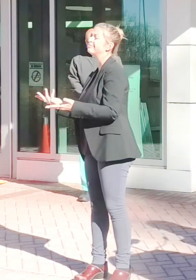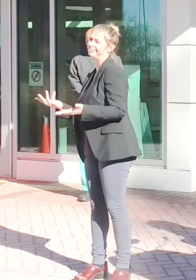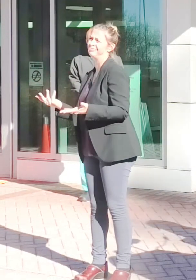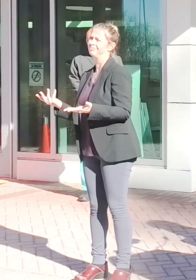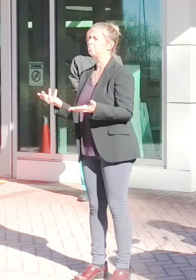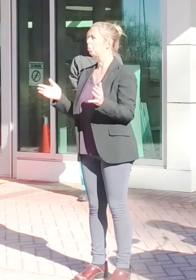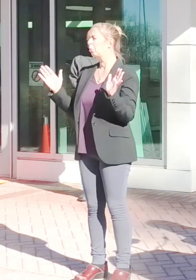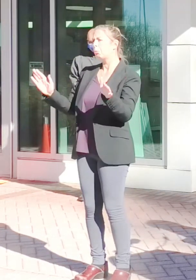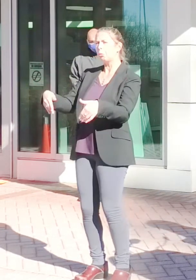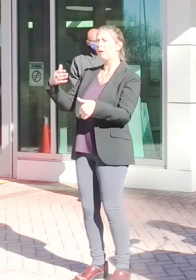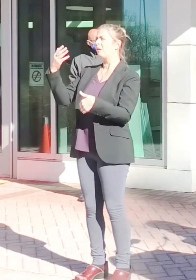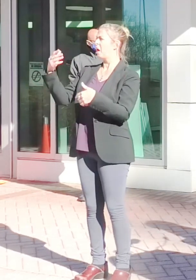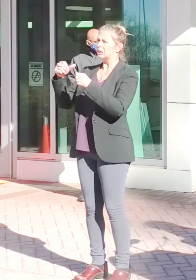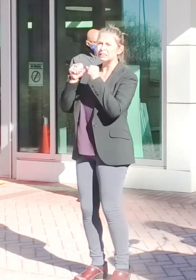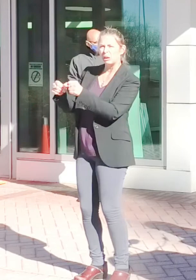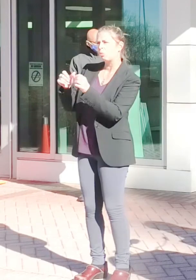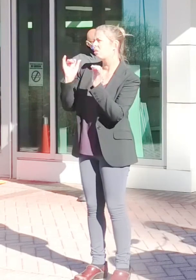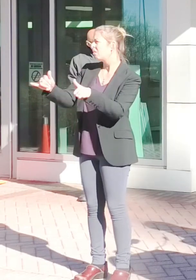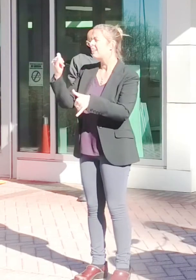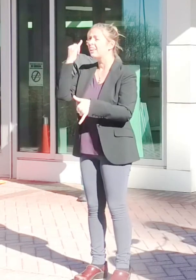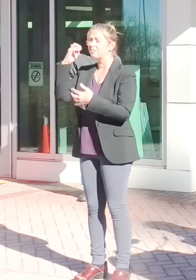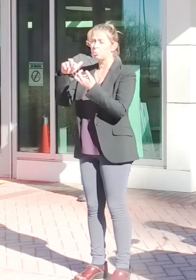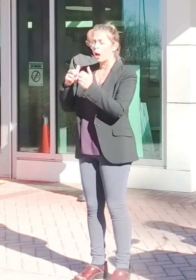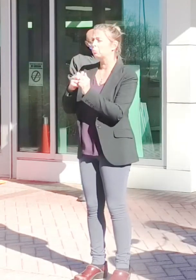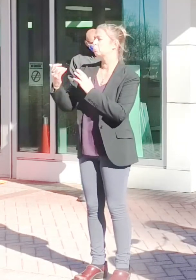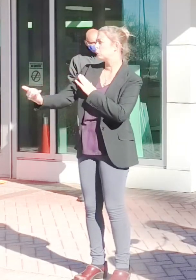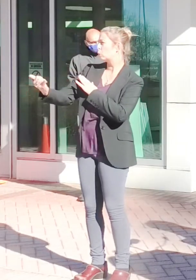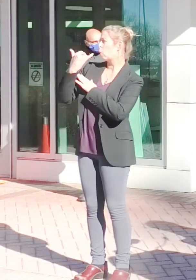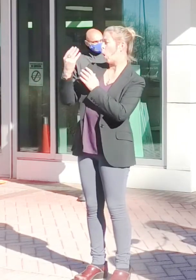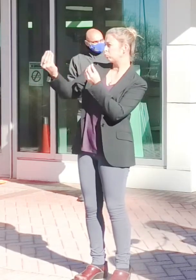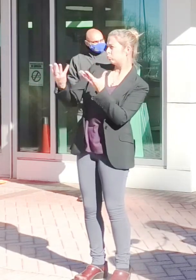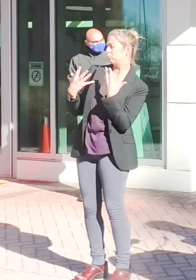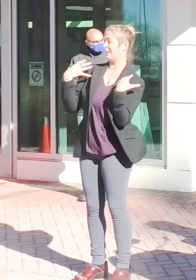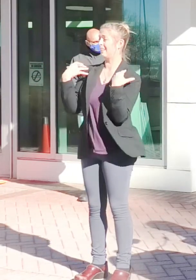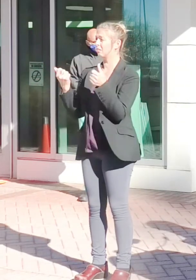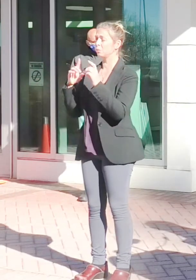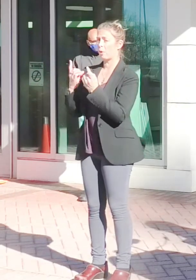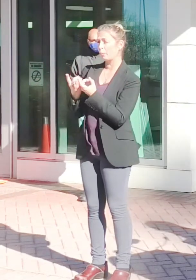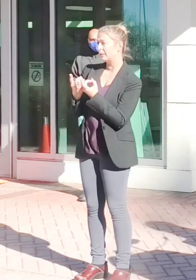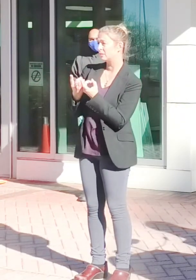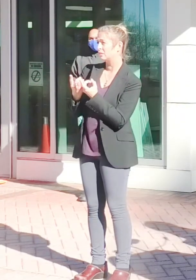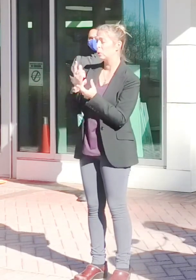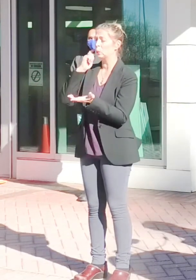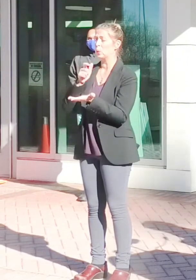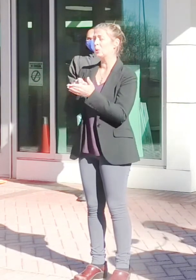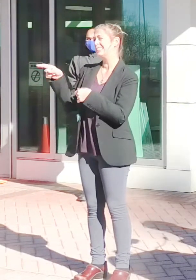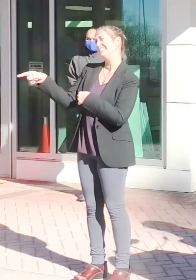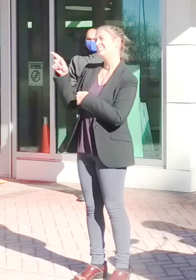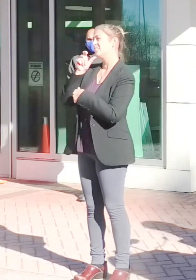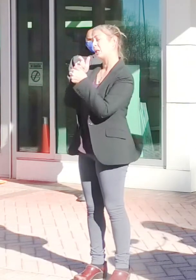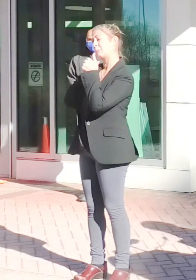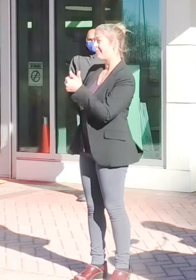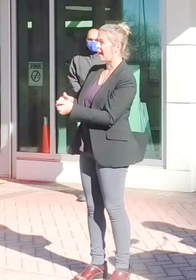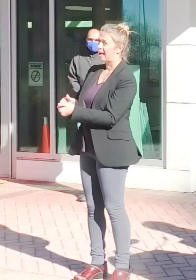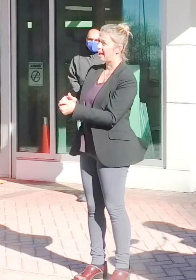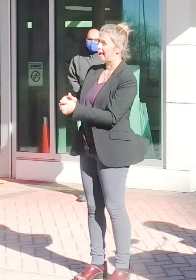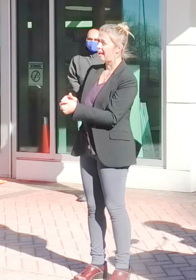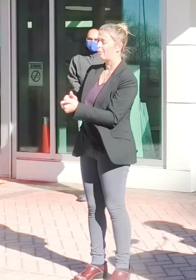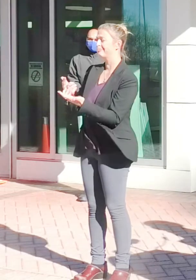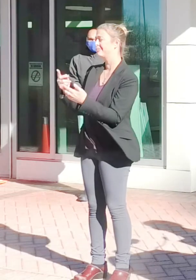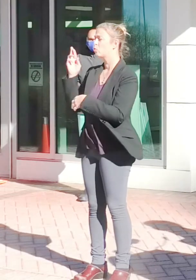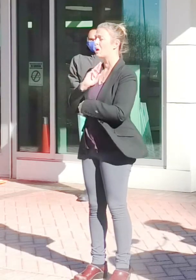to call the health department if they are seeing non-compliance within the